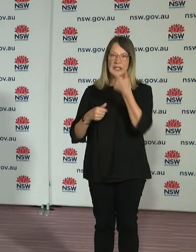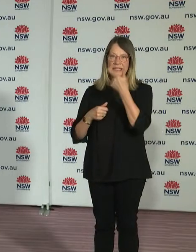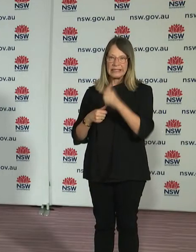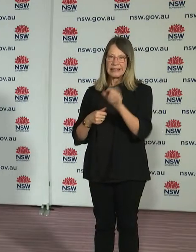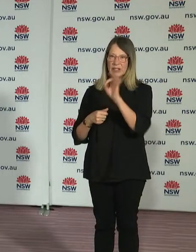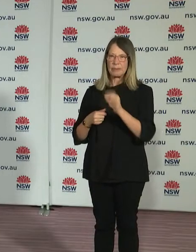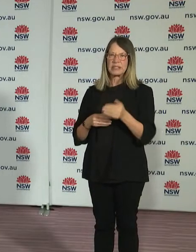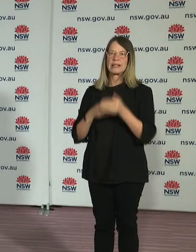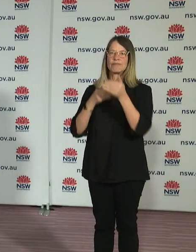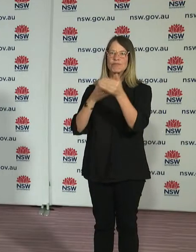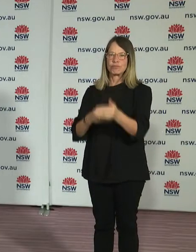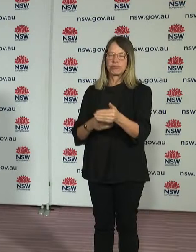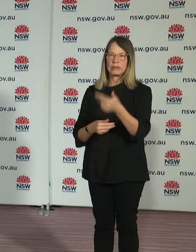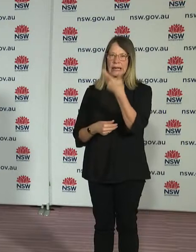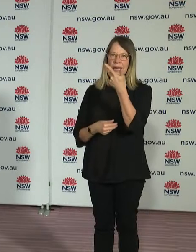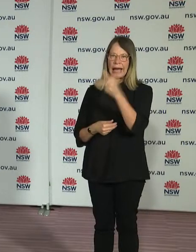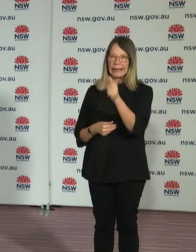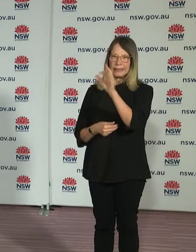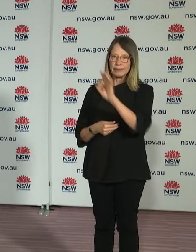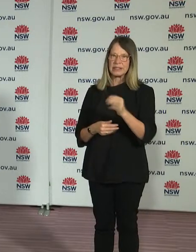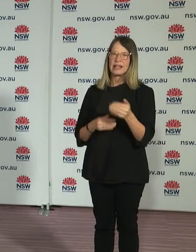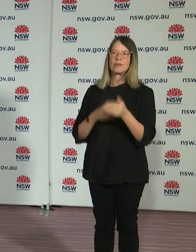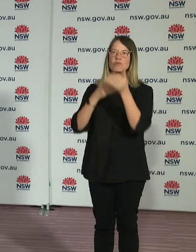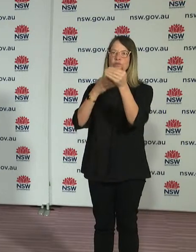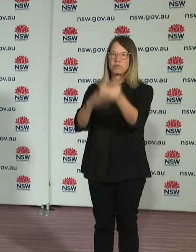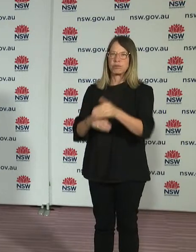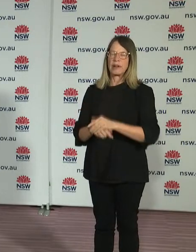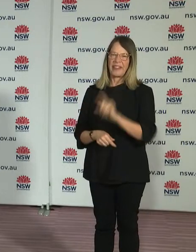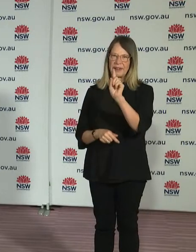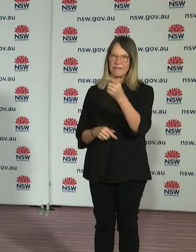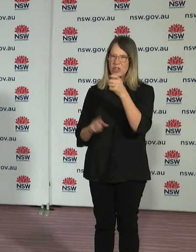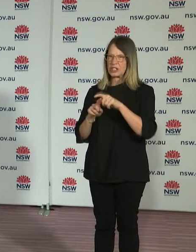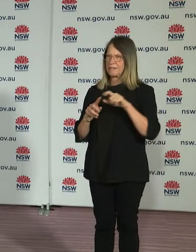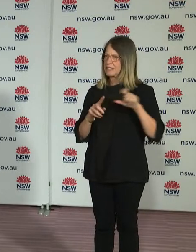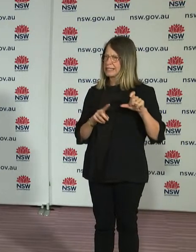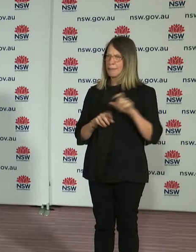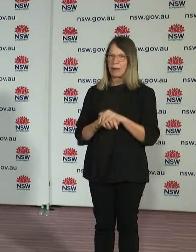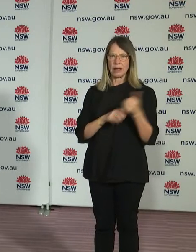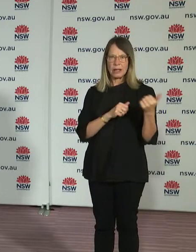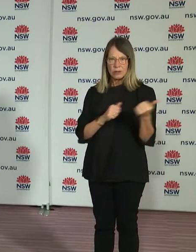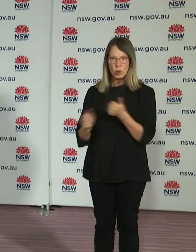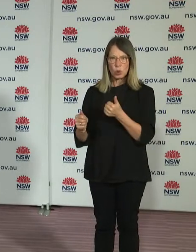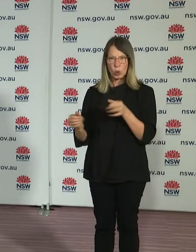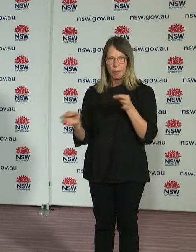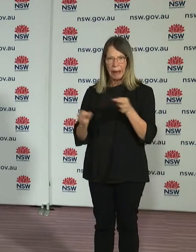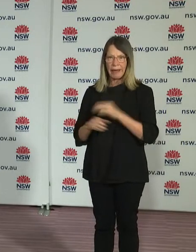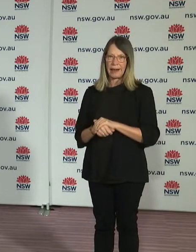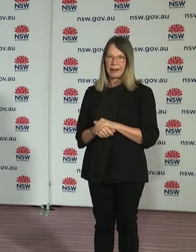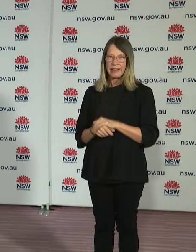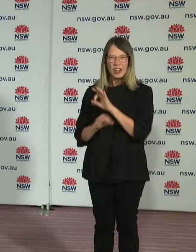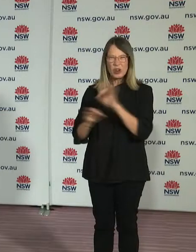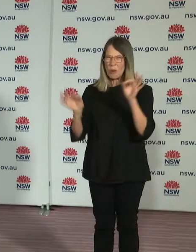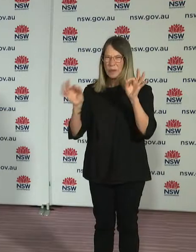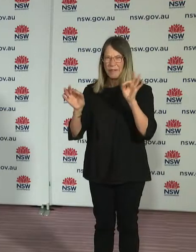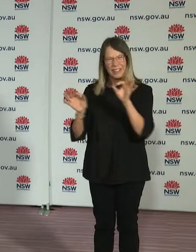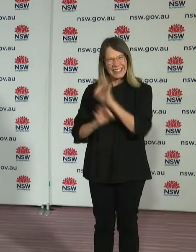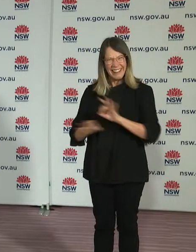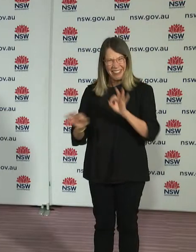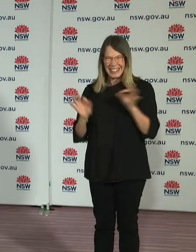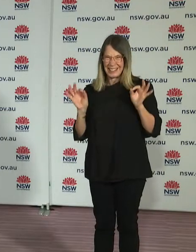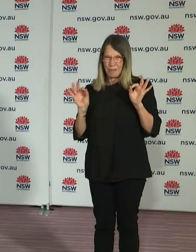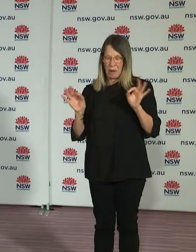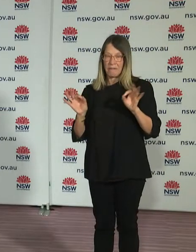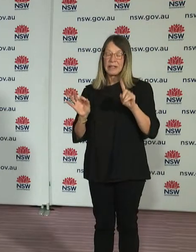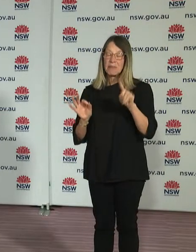one, a sound one. It's not perfect, but no system is, but I believe we'll stand our state in good stead. And, you know, I've seen